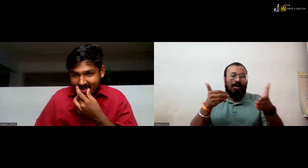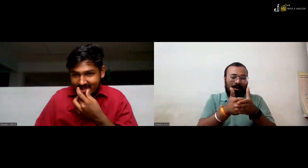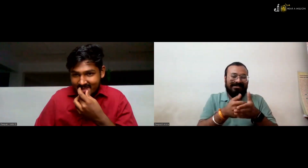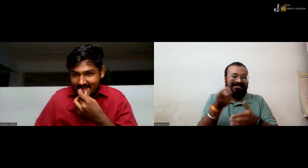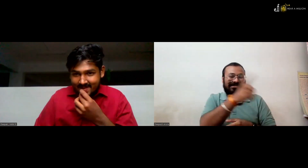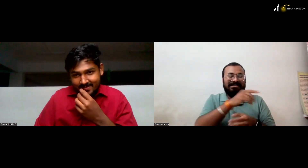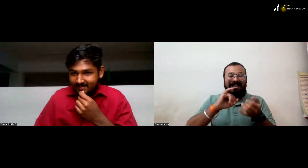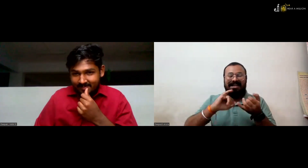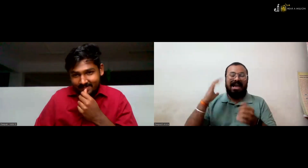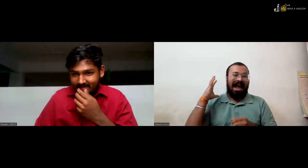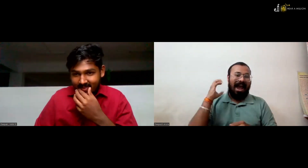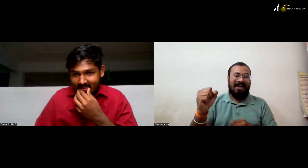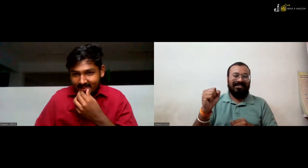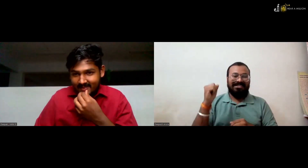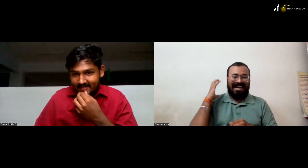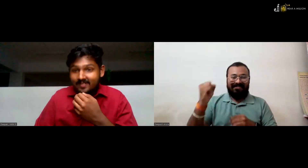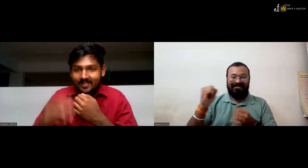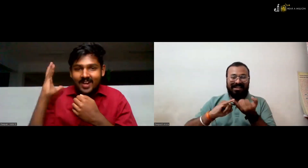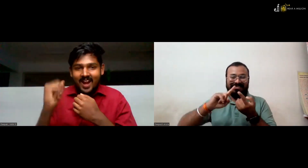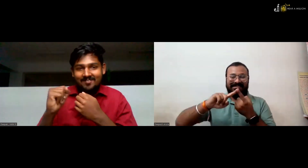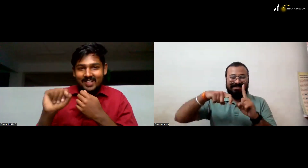traveler, and there is also